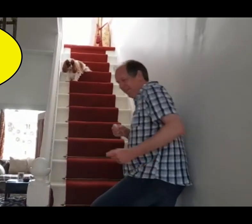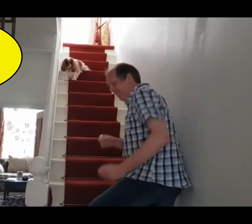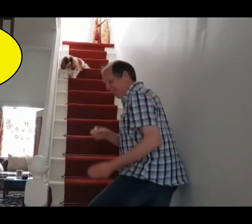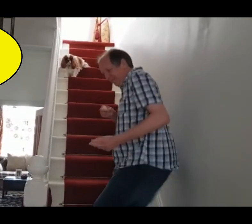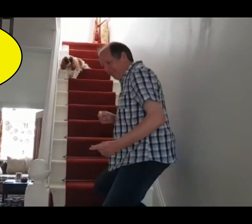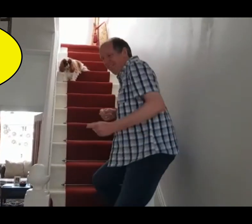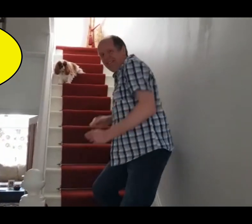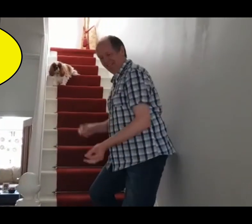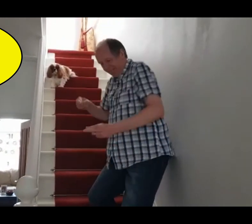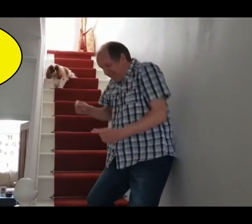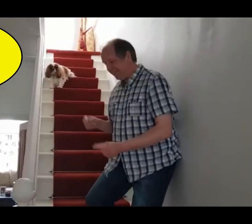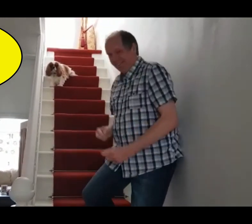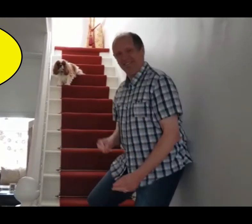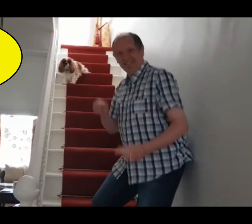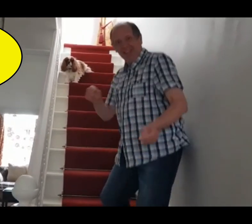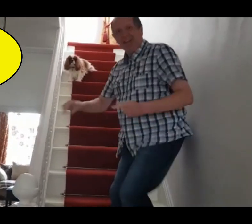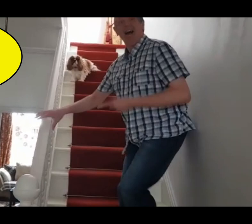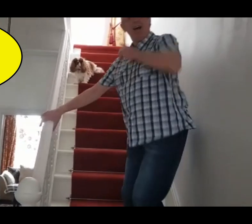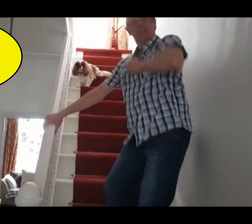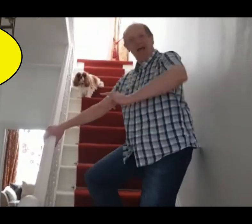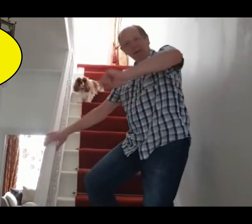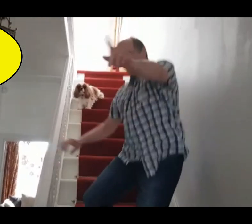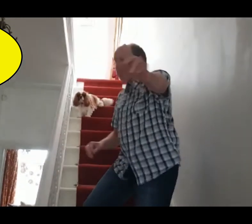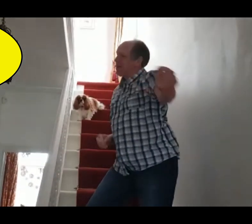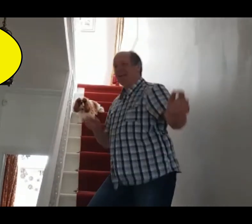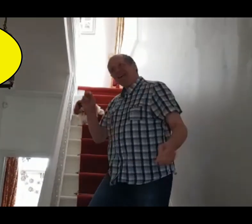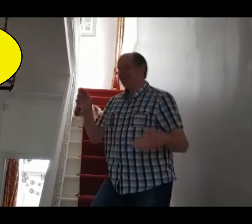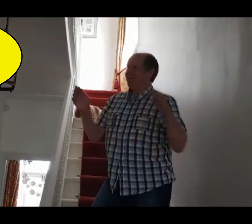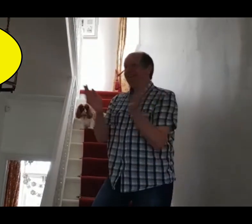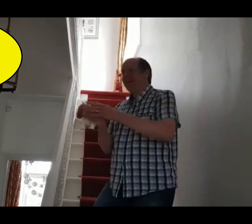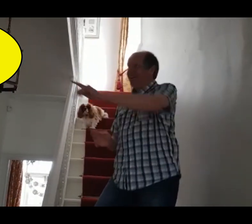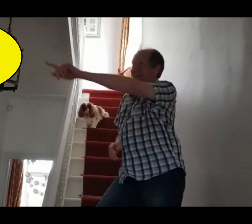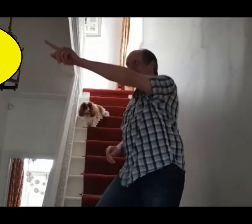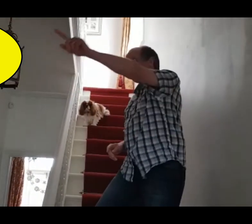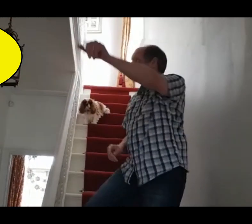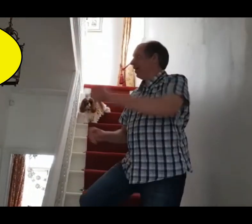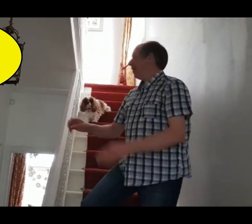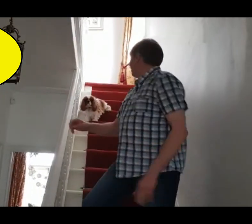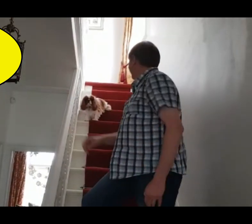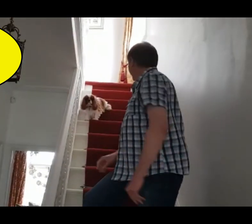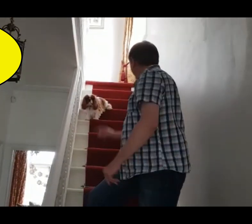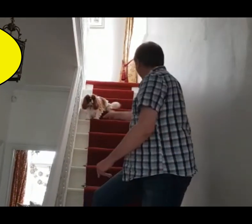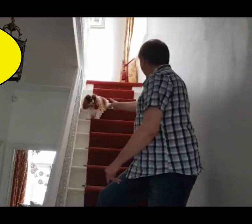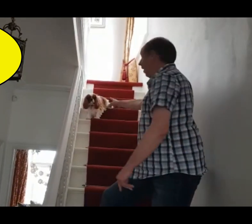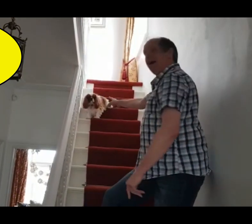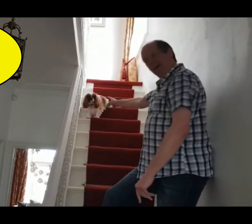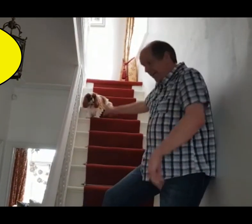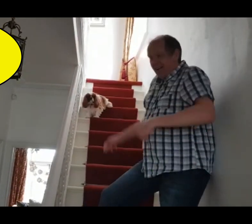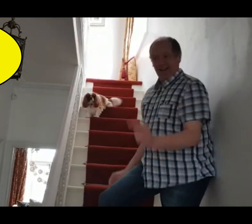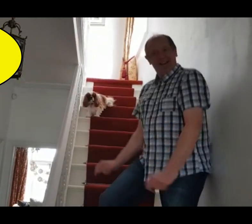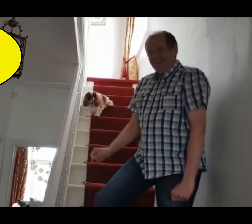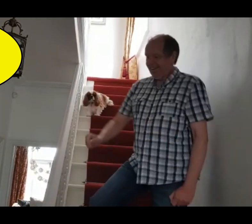like happiness